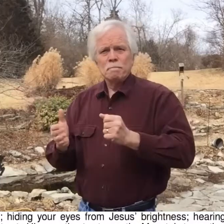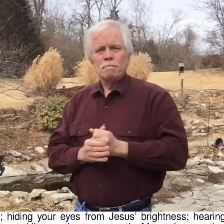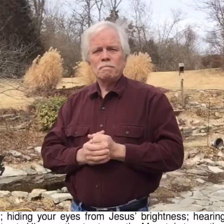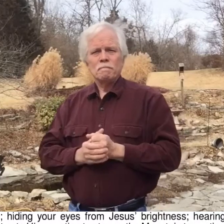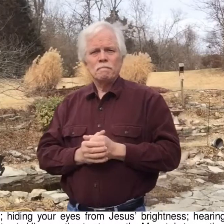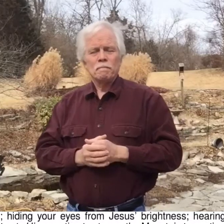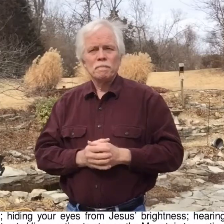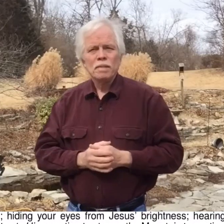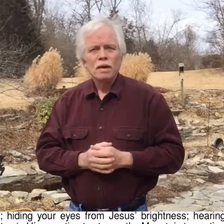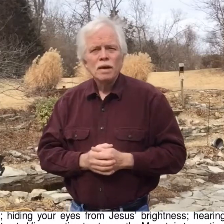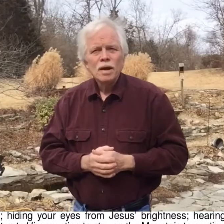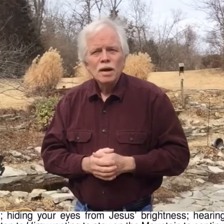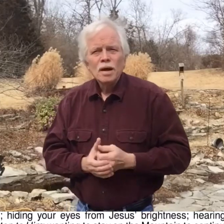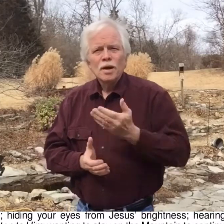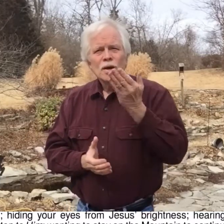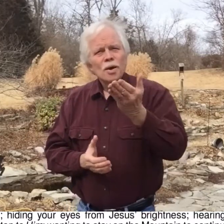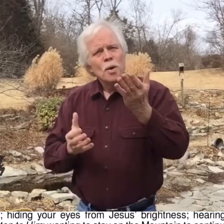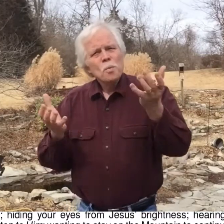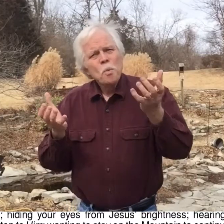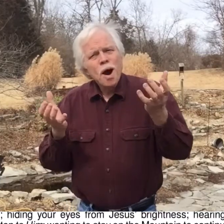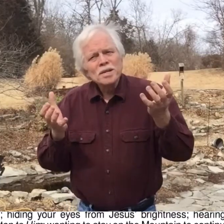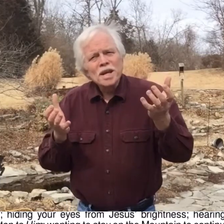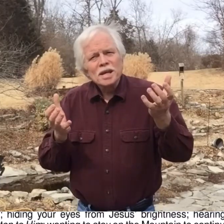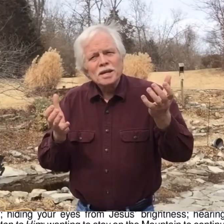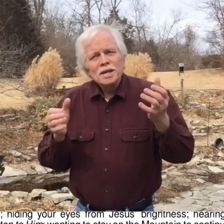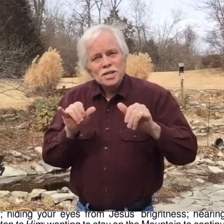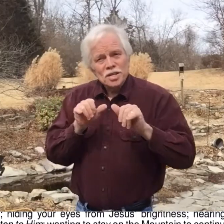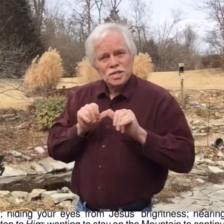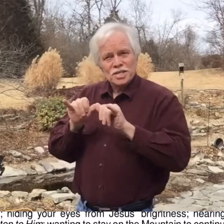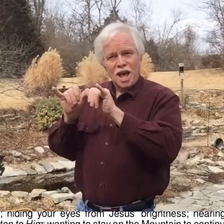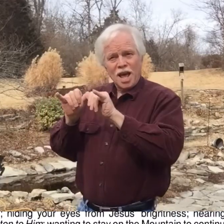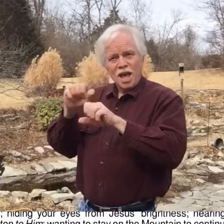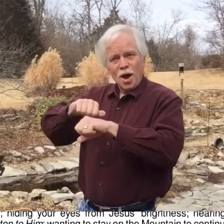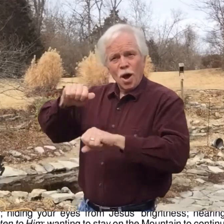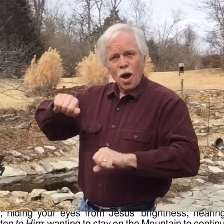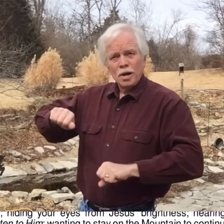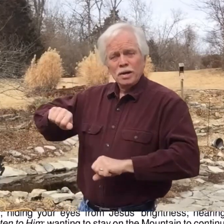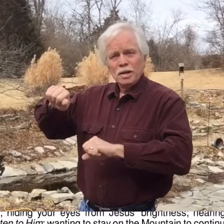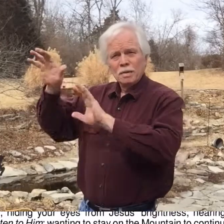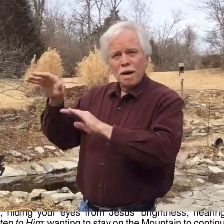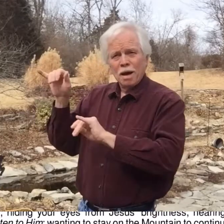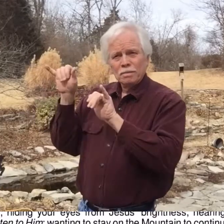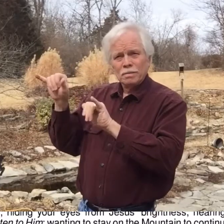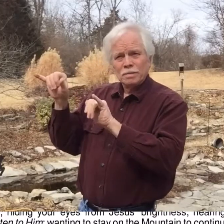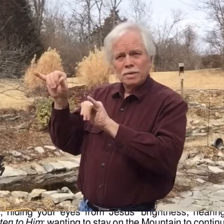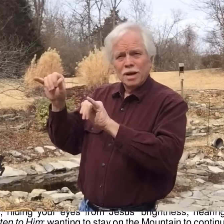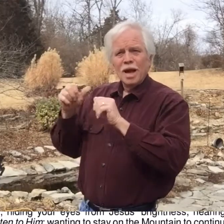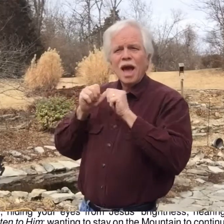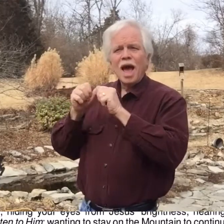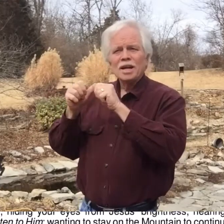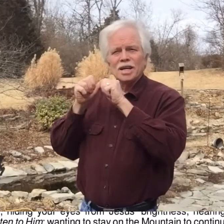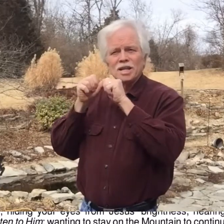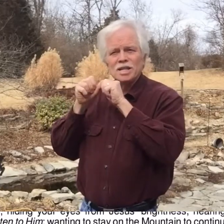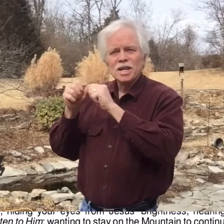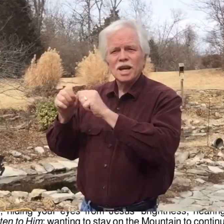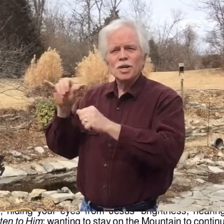wanting to stay on the mountain and continue